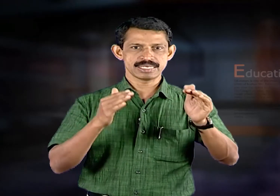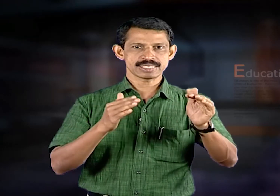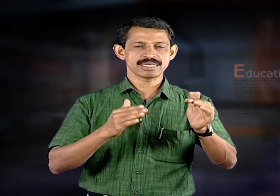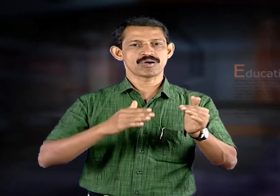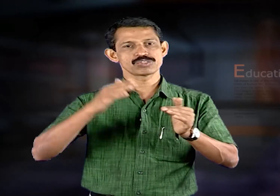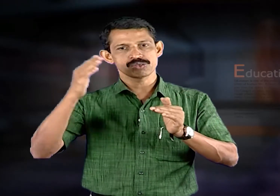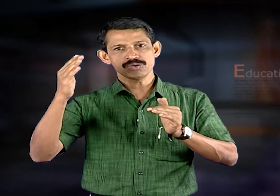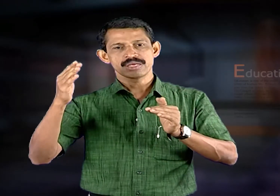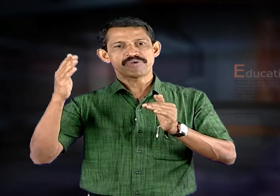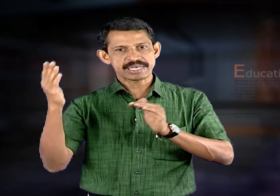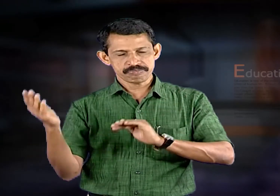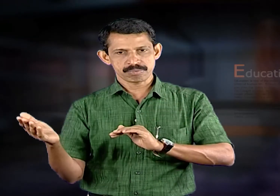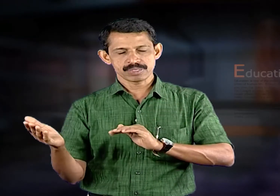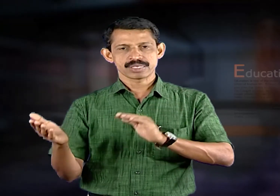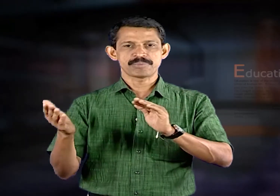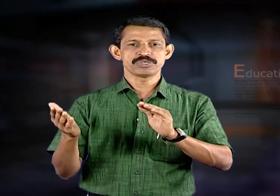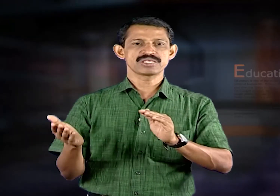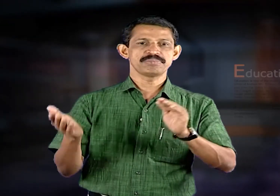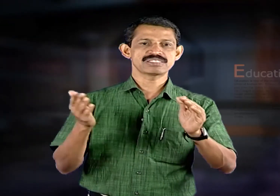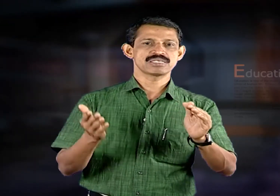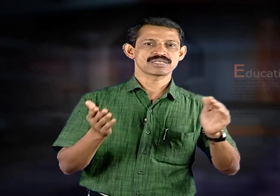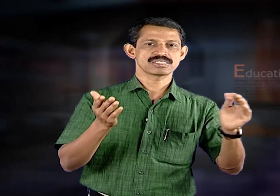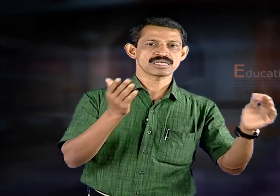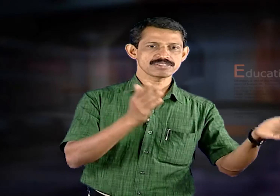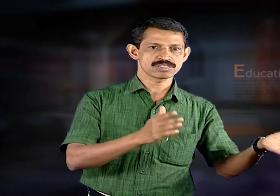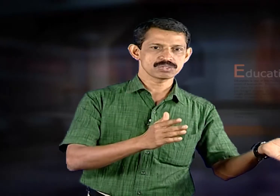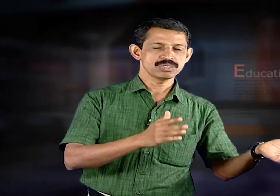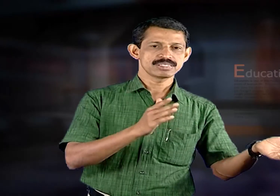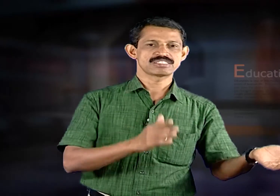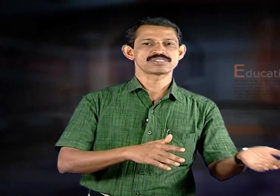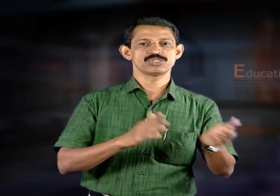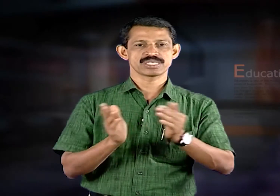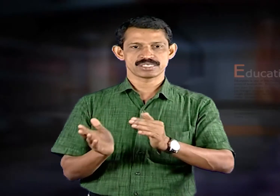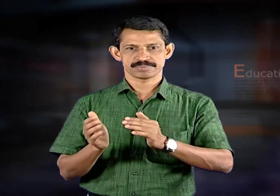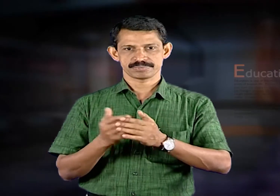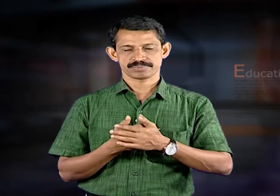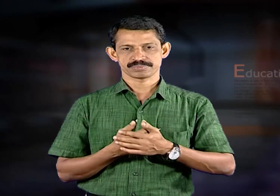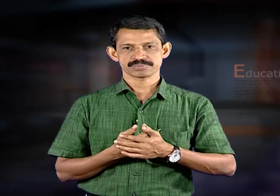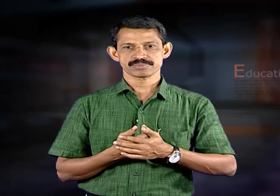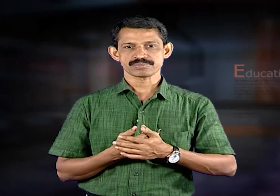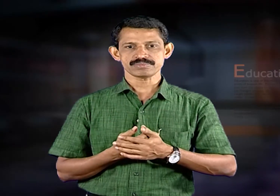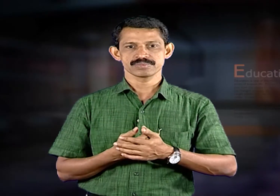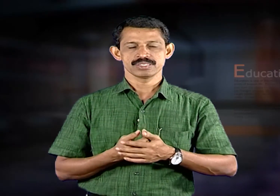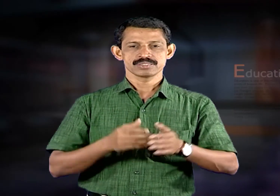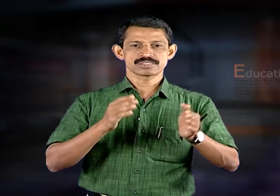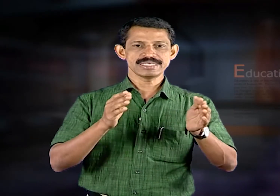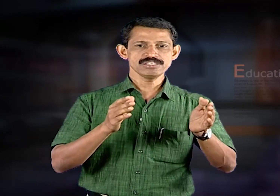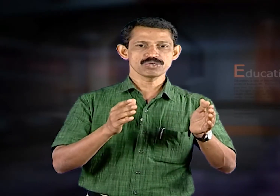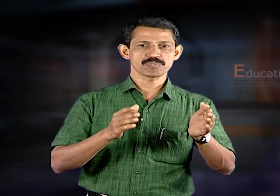can also vary from community based literacy classes to distance education. The trainers or